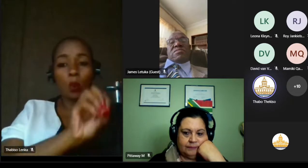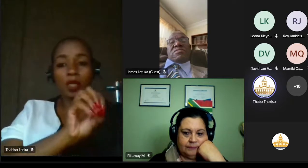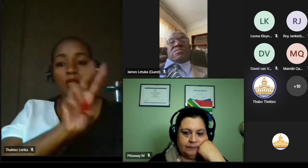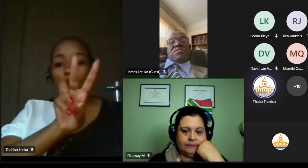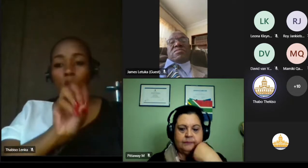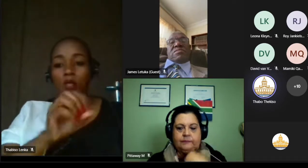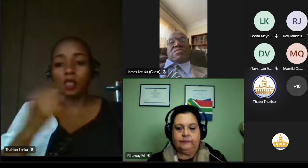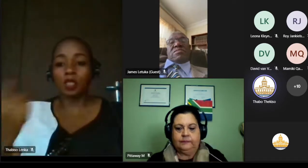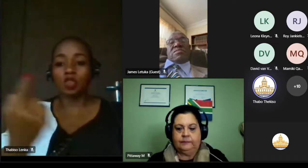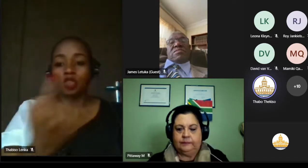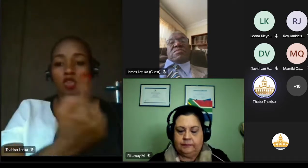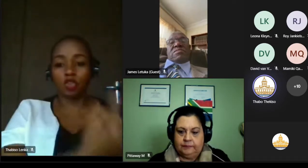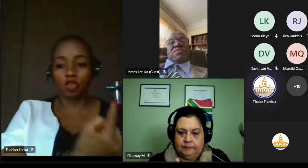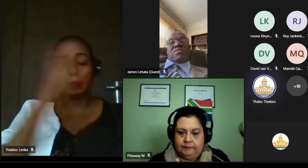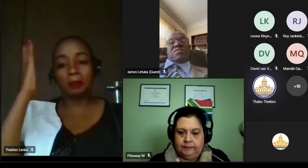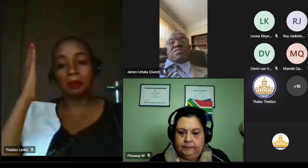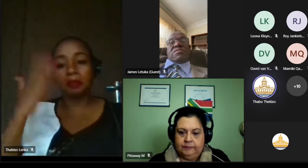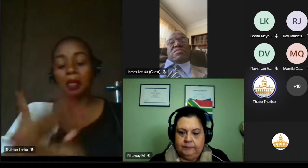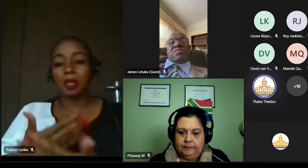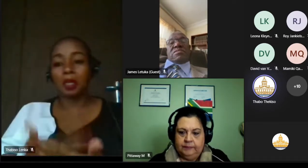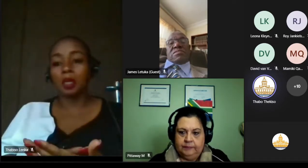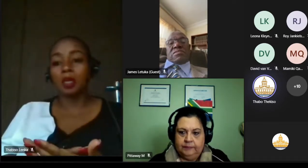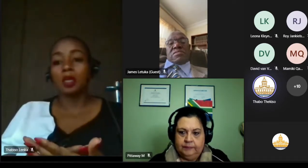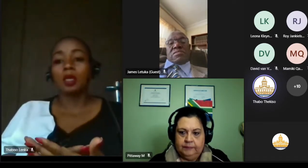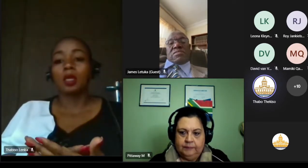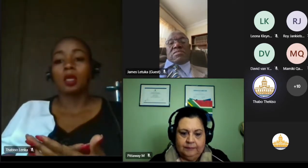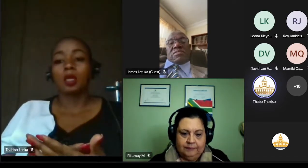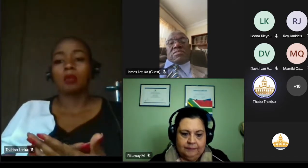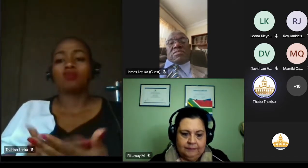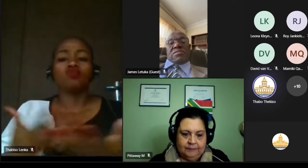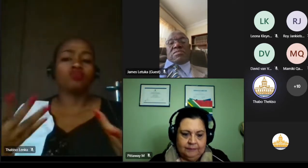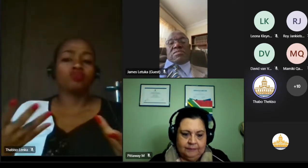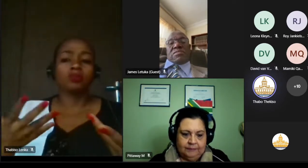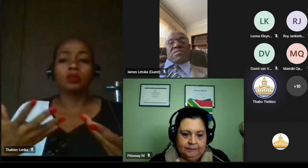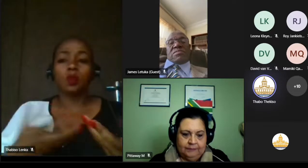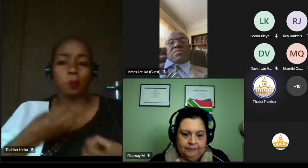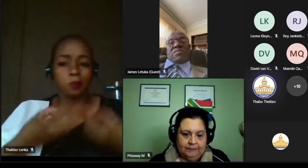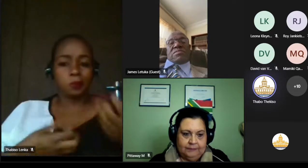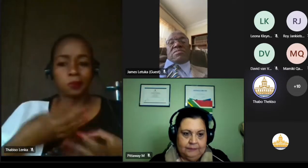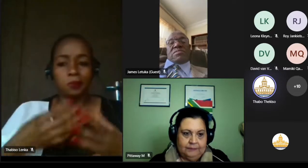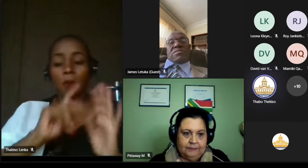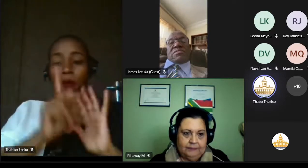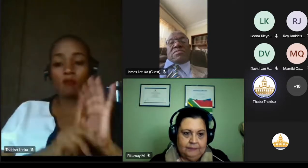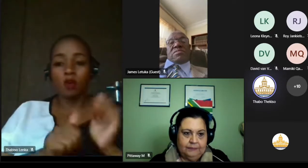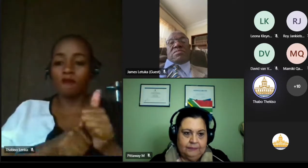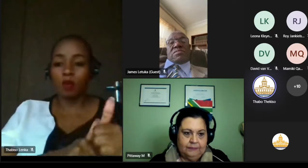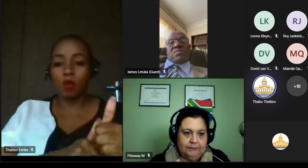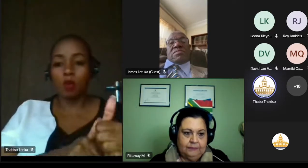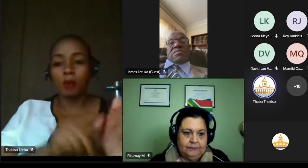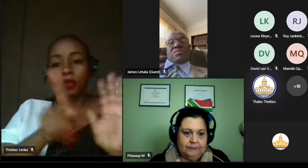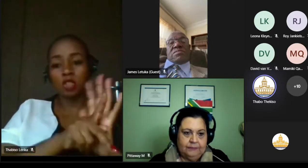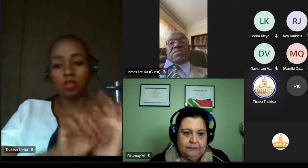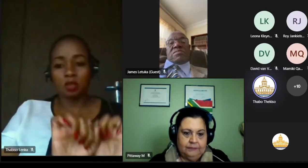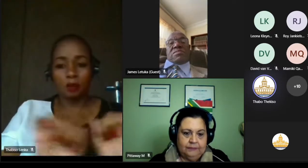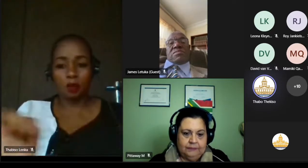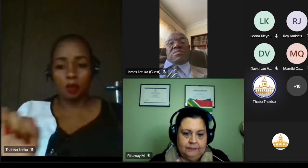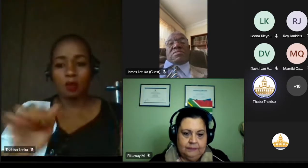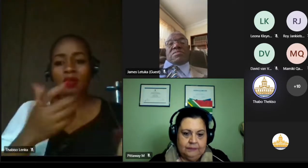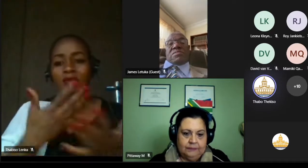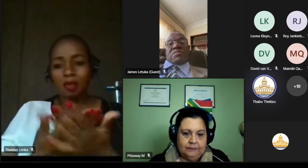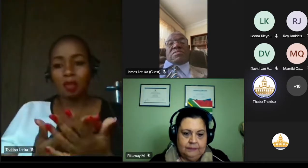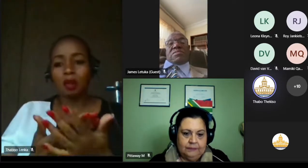duration of statements by members of the Executive Council to raise matters pertaining to their portfolios, which need to be brought to the